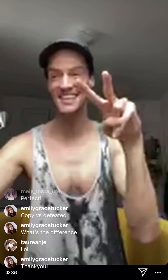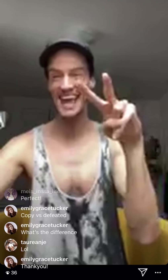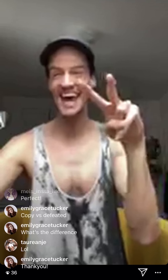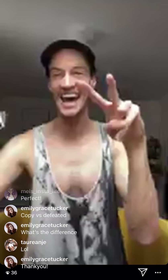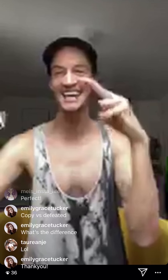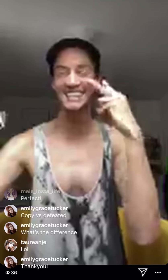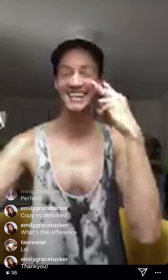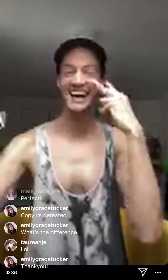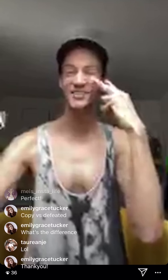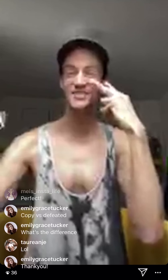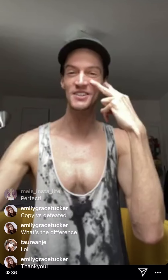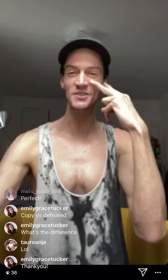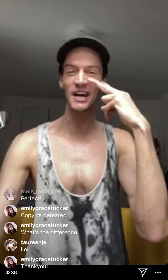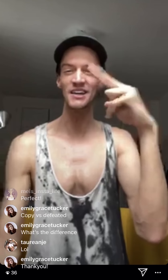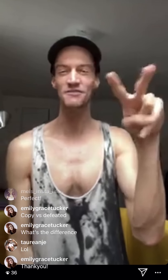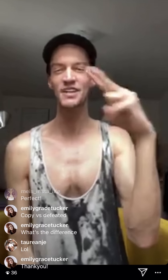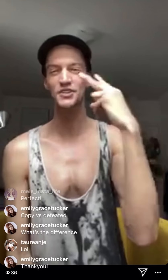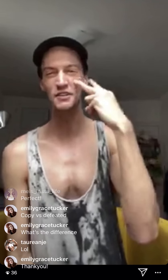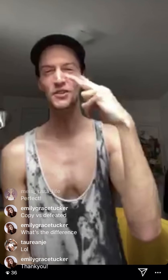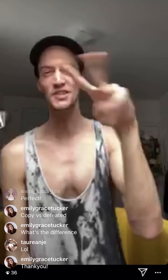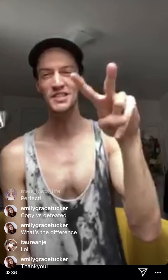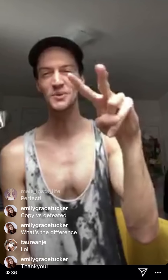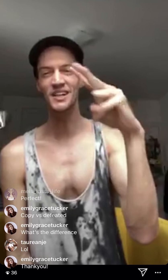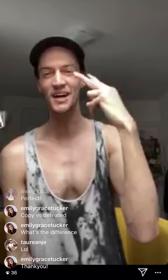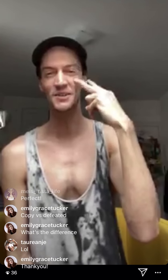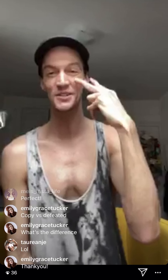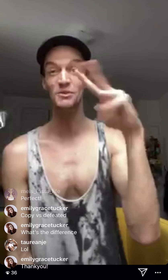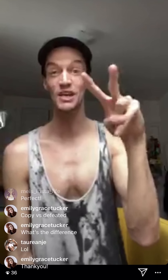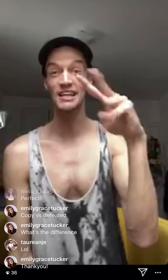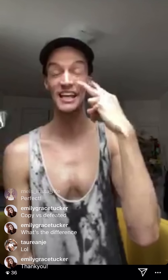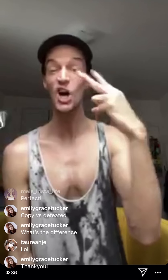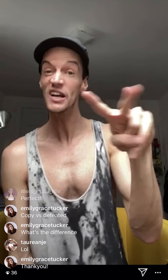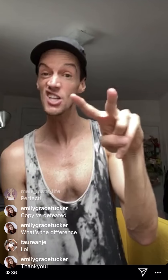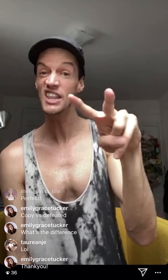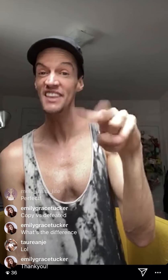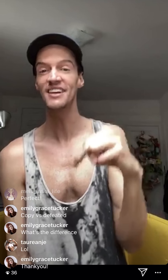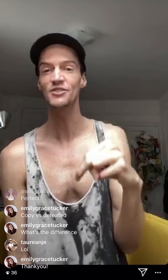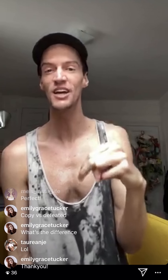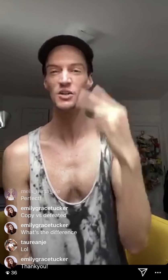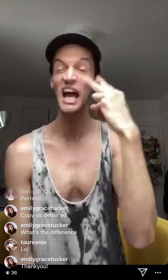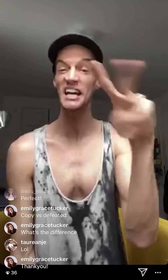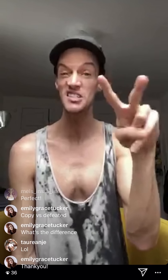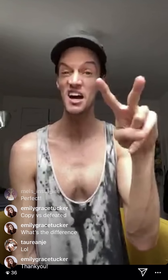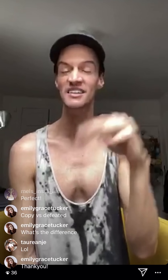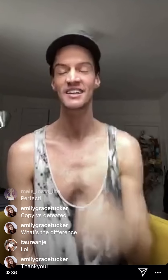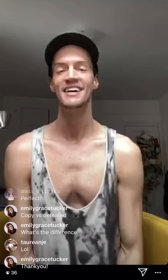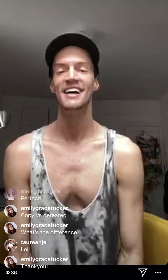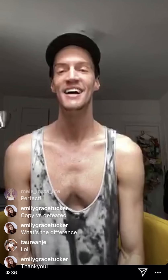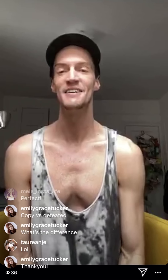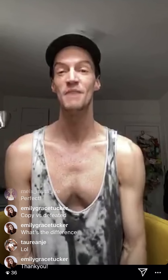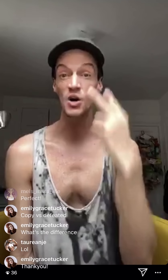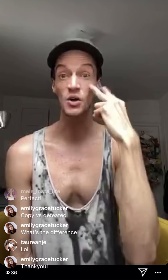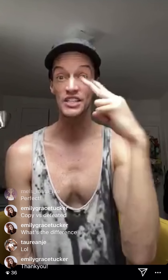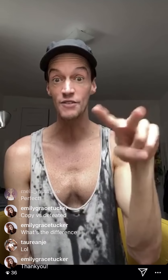Yeah, you find yourself using this one a lot when you're communicating. Like, oh, I saw that the other day, or yeah, I saw. Oh, have you seen